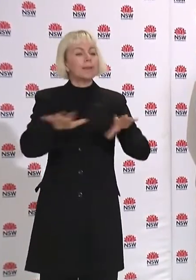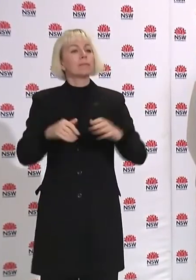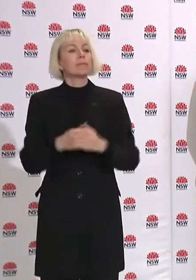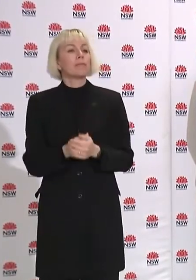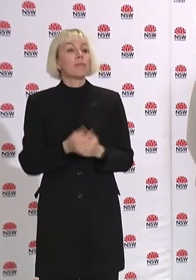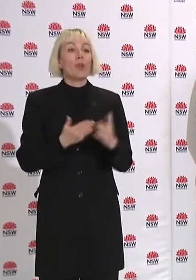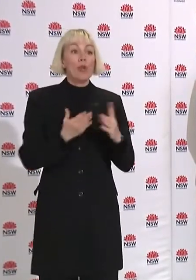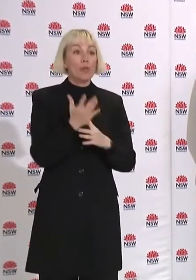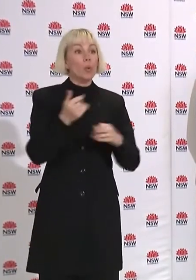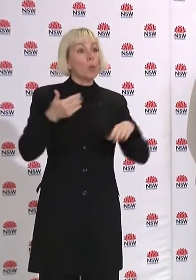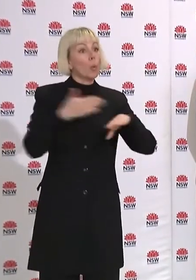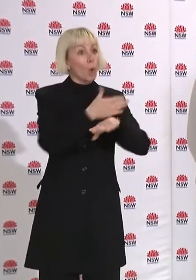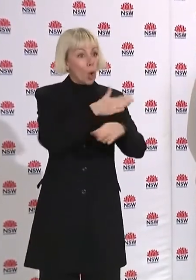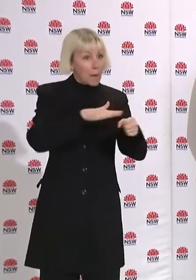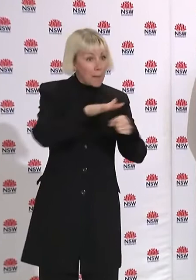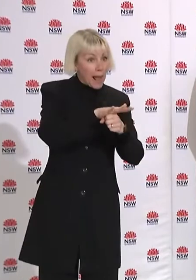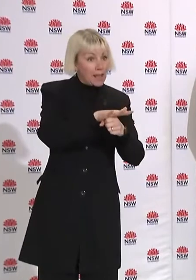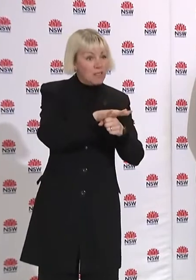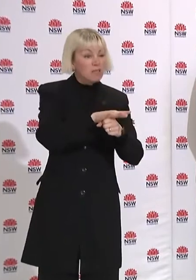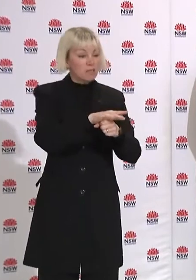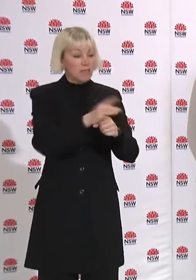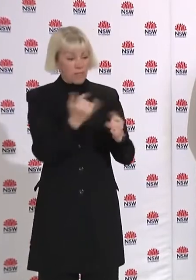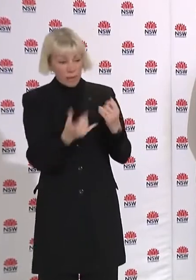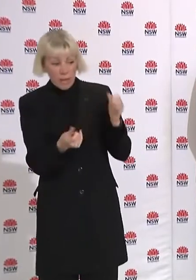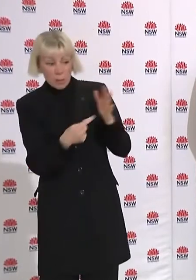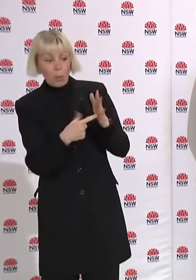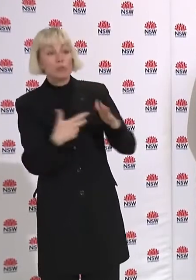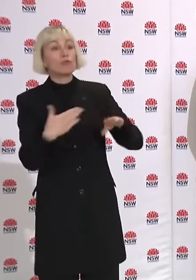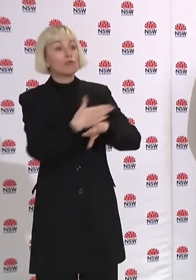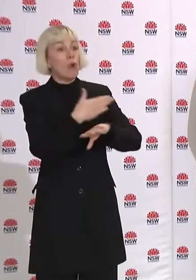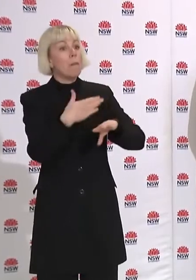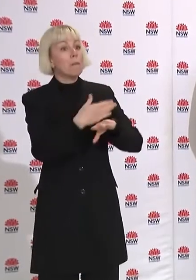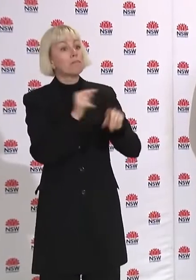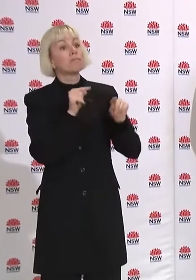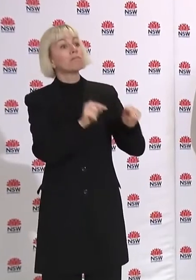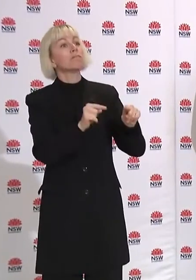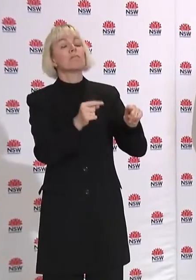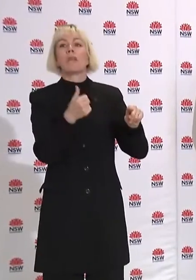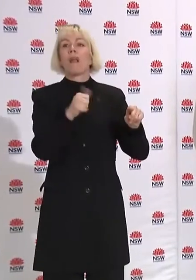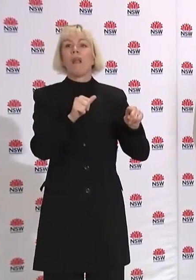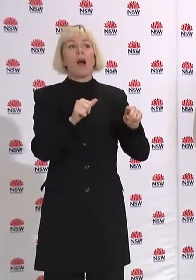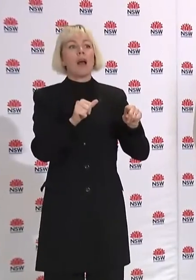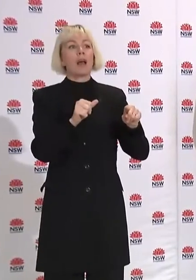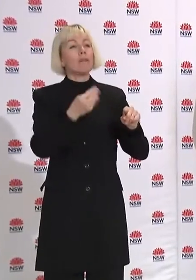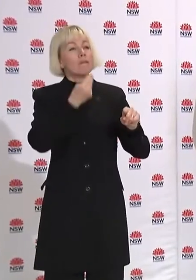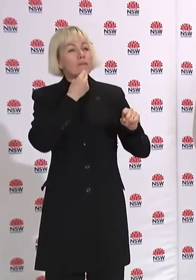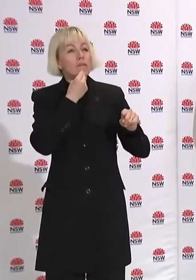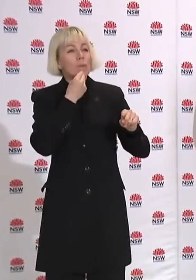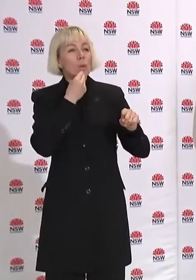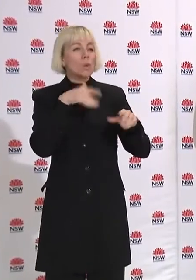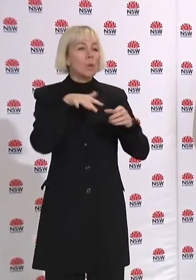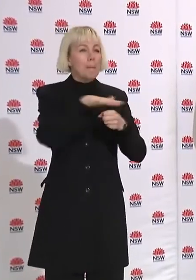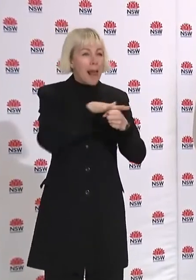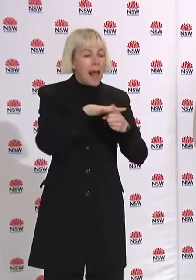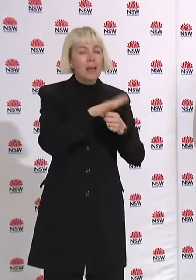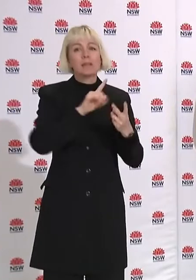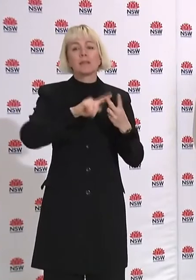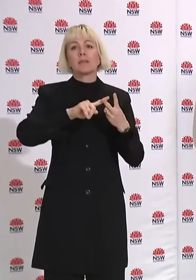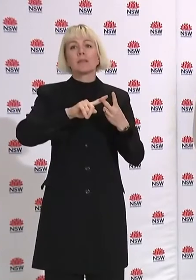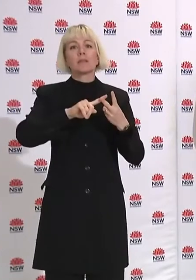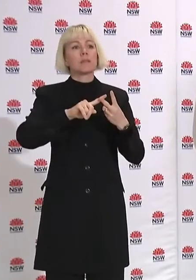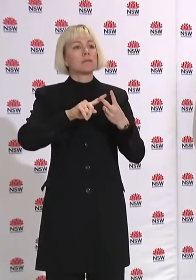talking workplaces, we're talking things that are necessary. People who work in those critical food outlets, critical